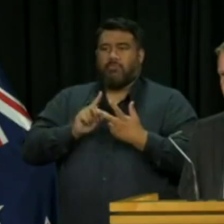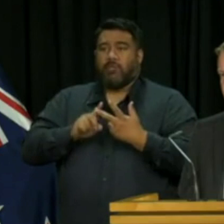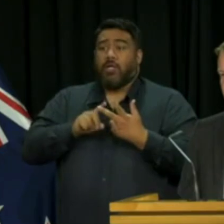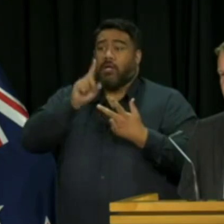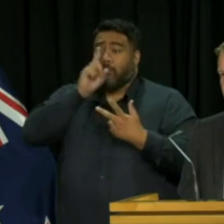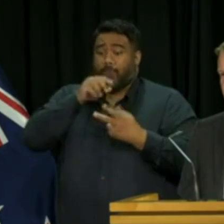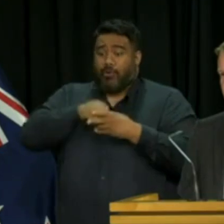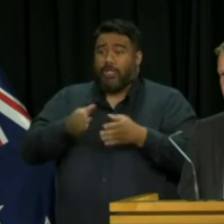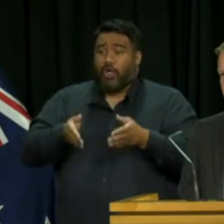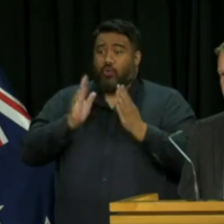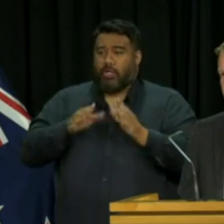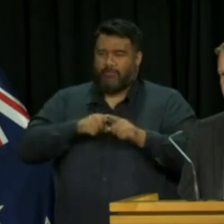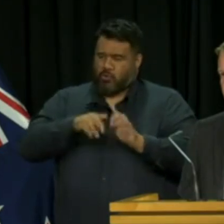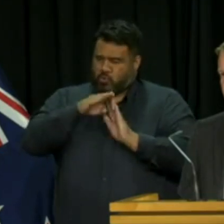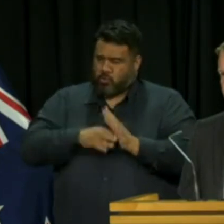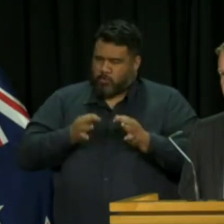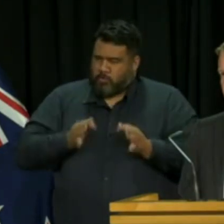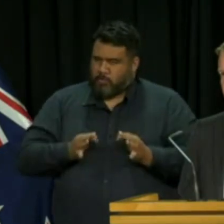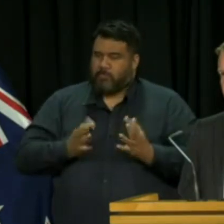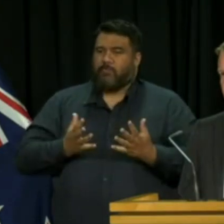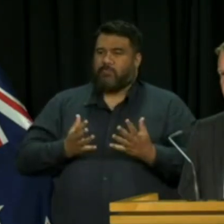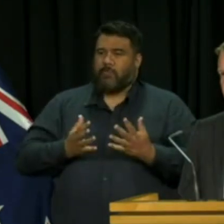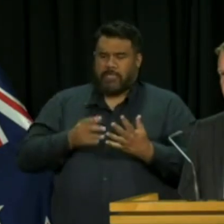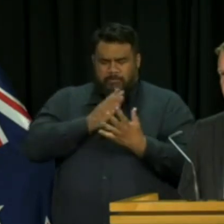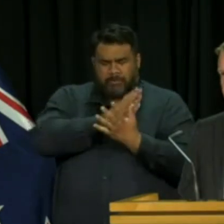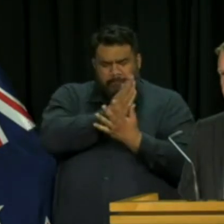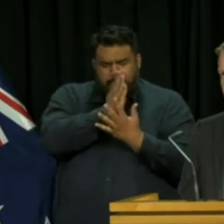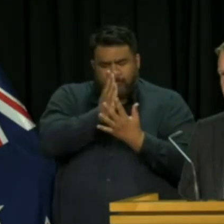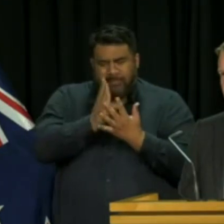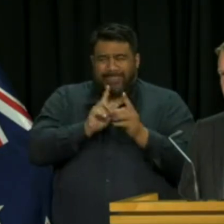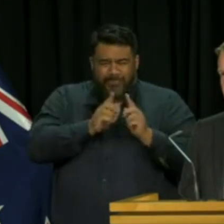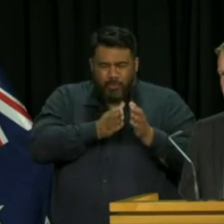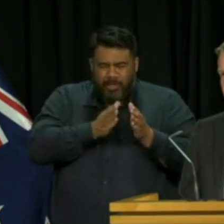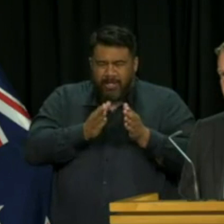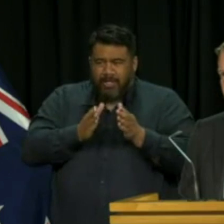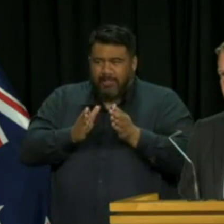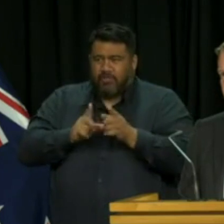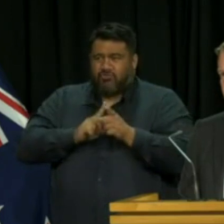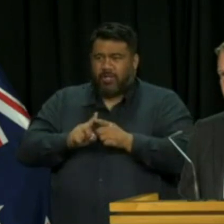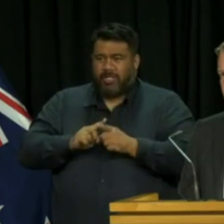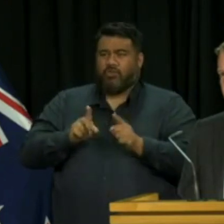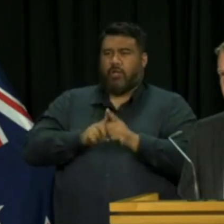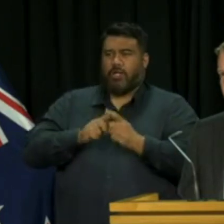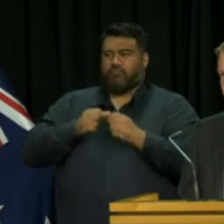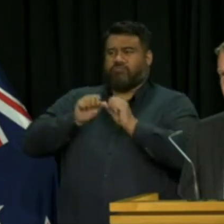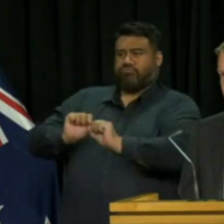We are constantly looking at what we can do to create further restrictions and